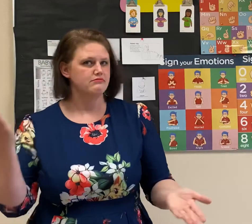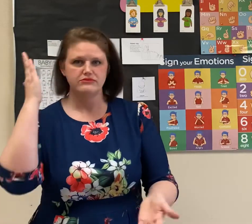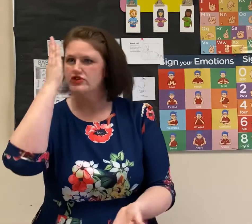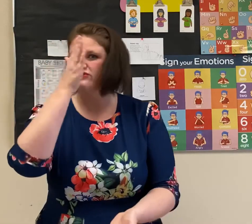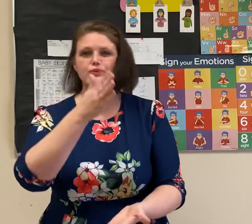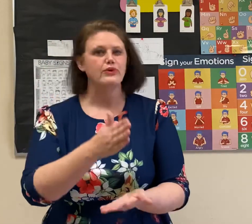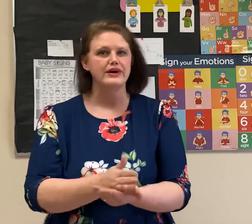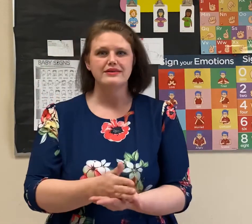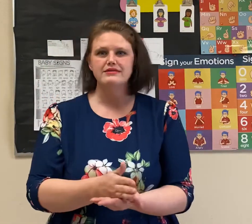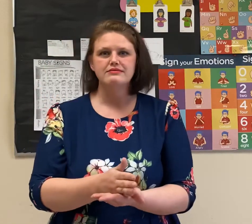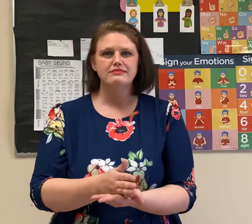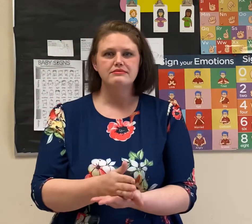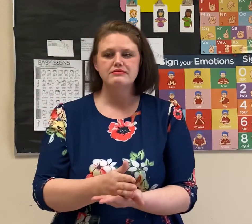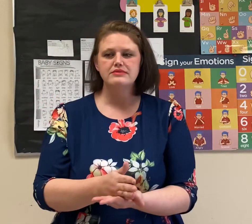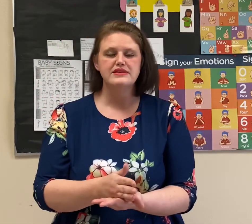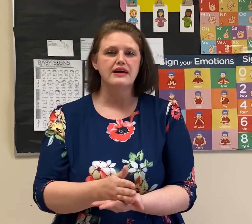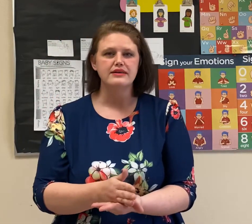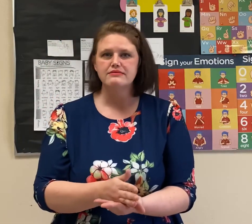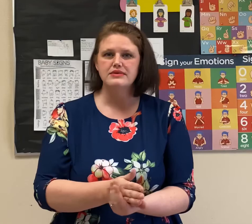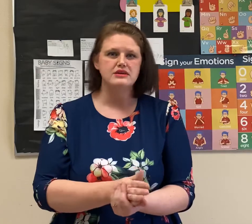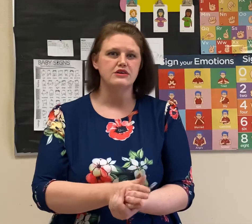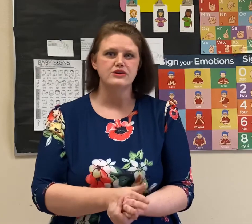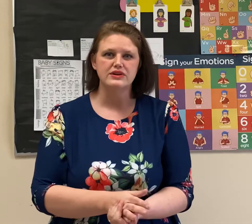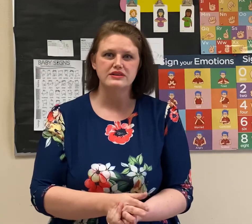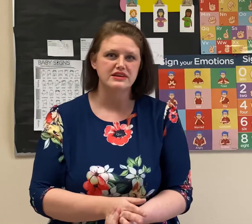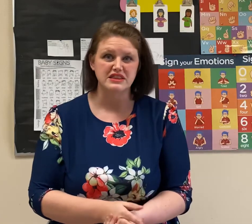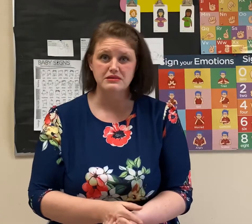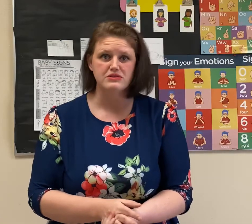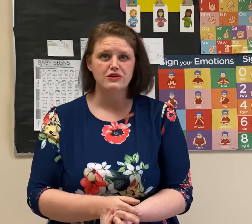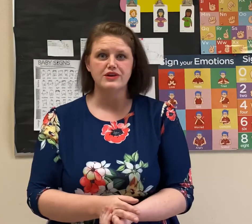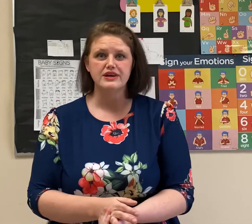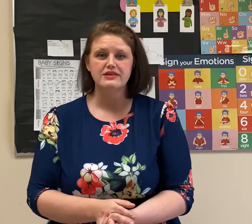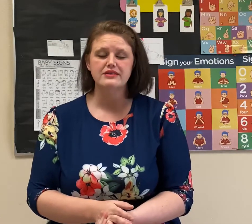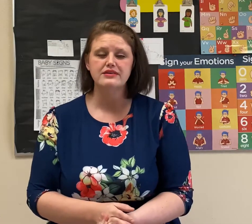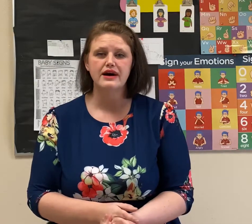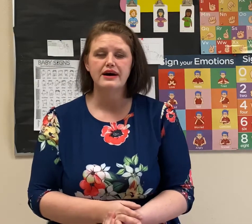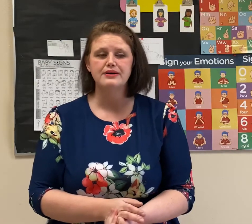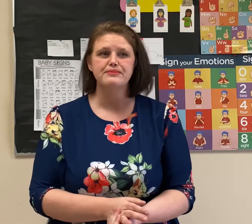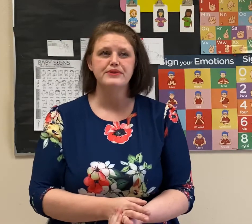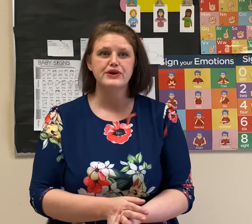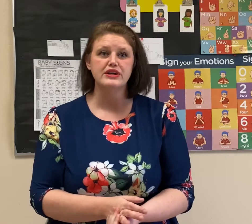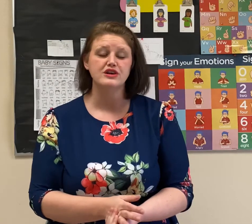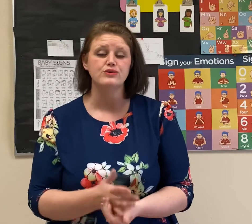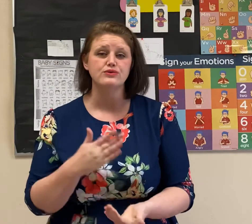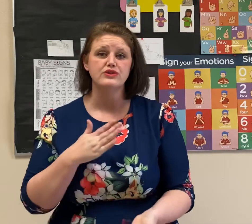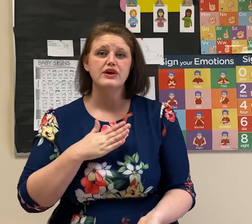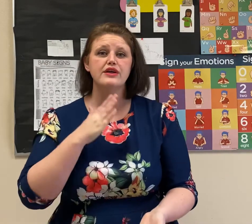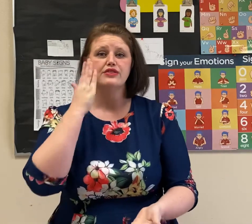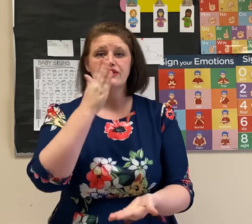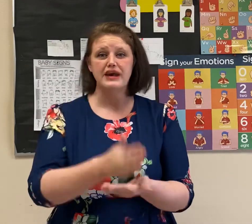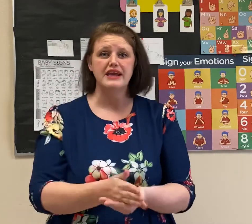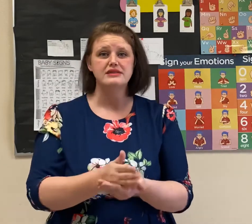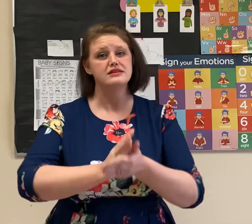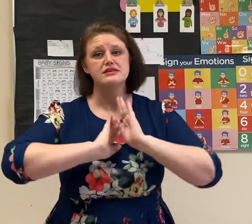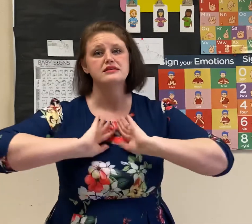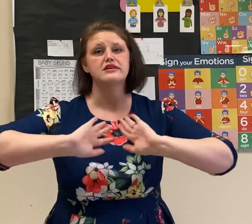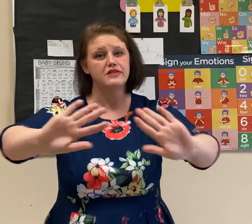just one sign is all you need to get them started. They're going to use their hands instead of their